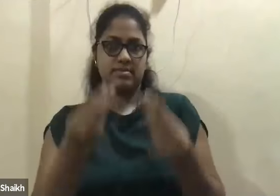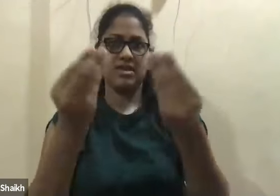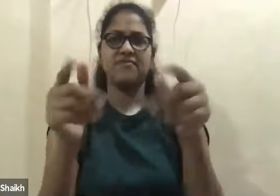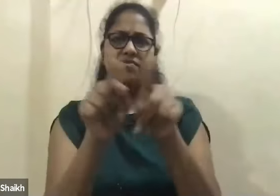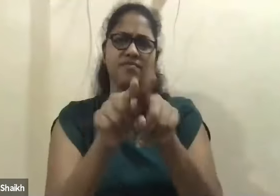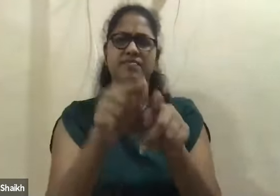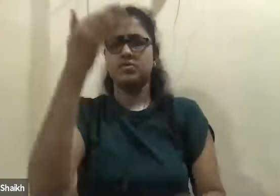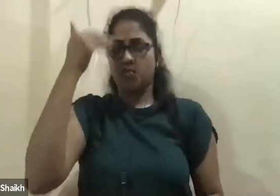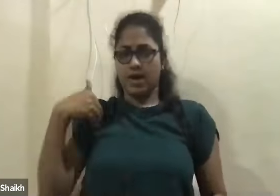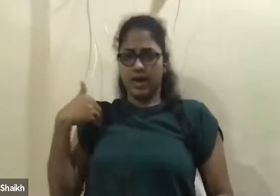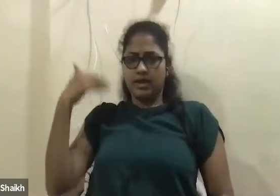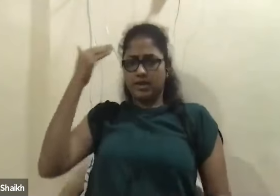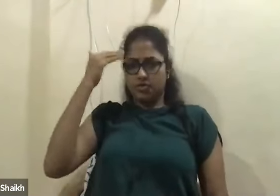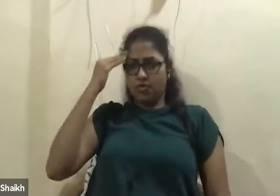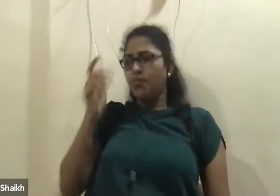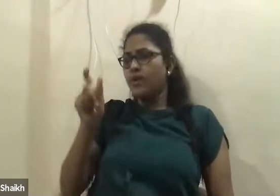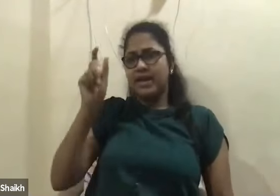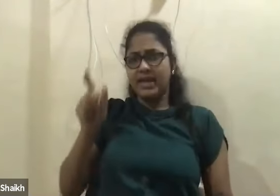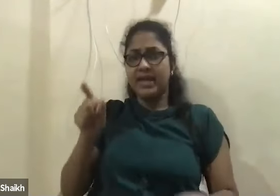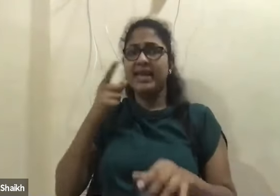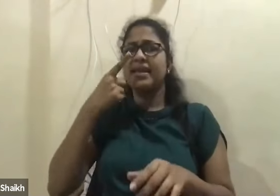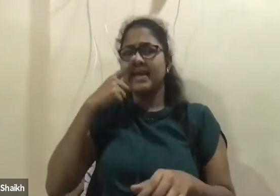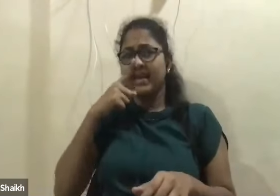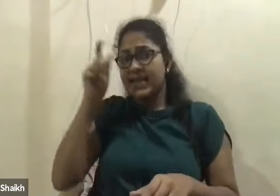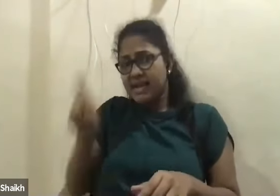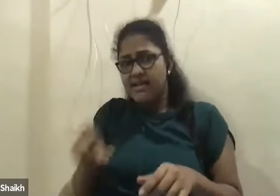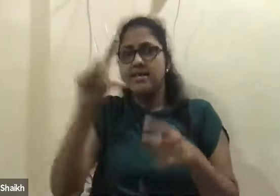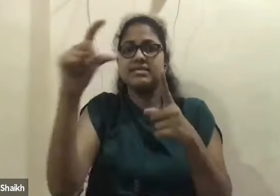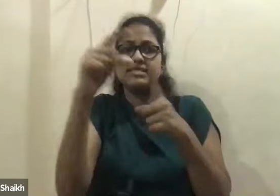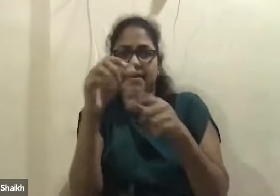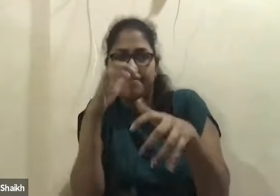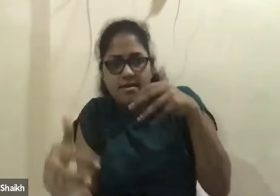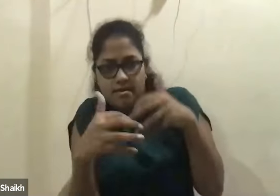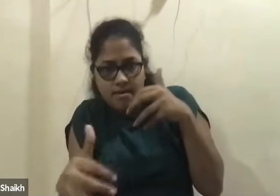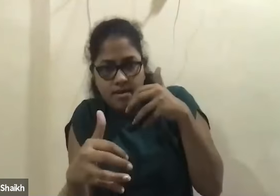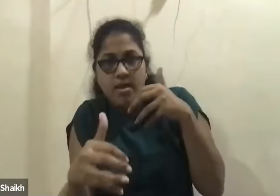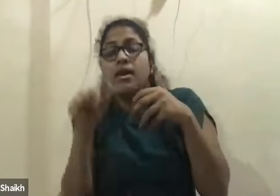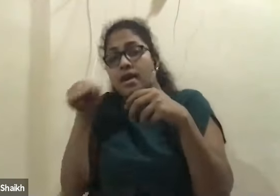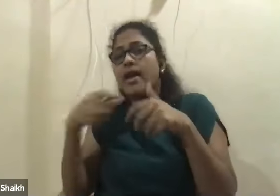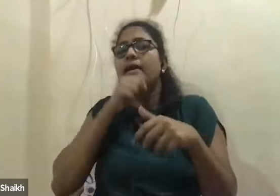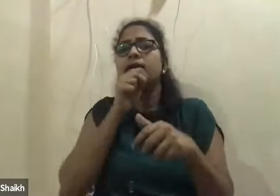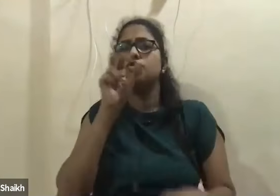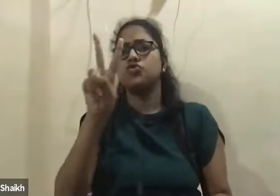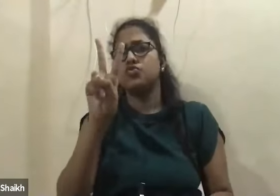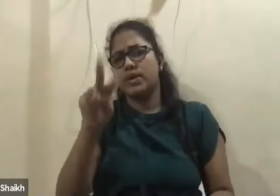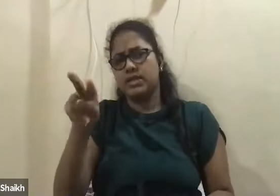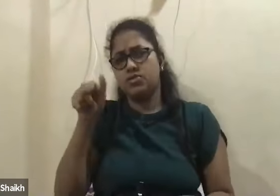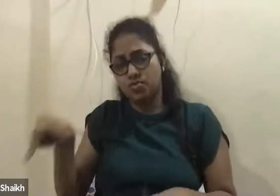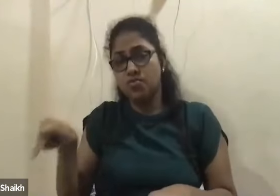a 22-year-old girl who has cerebral palsy, and both parents, I don't know if they are here.